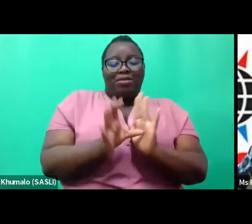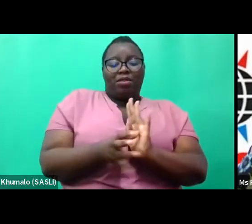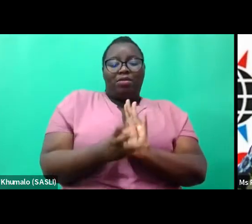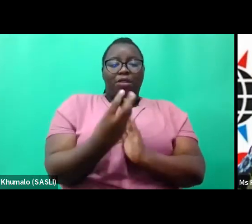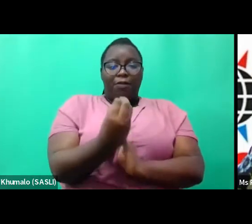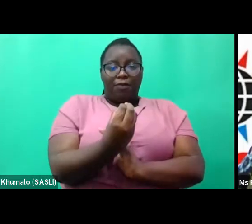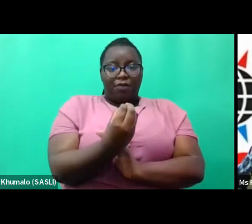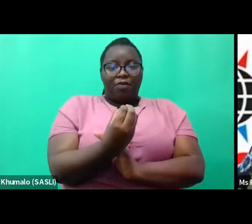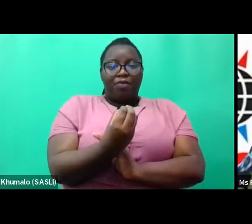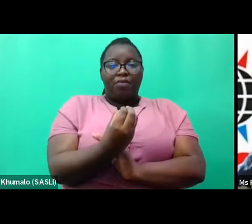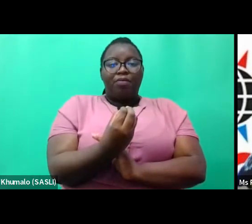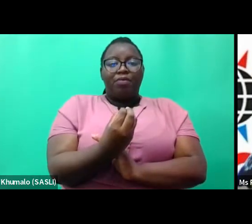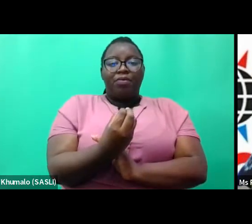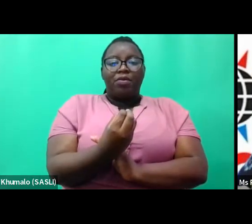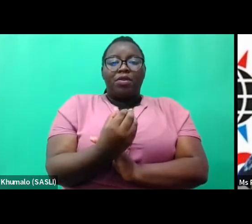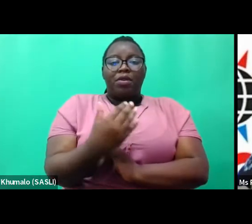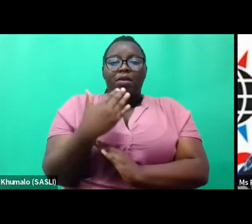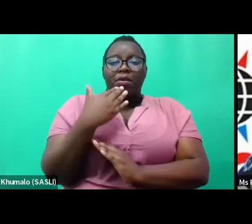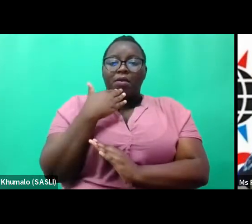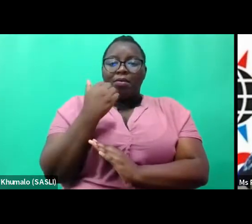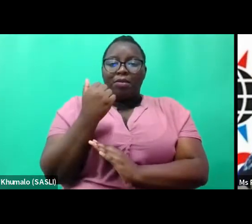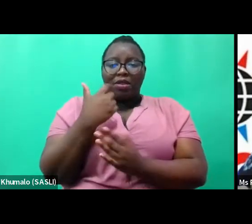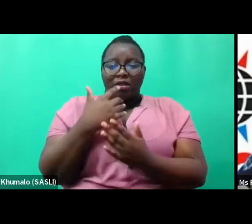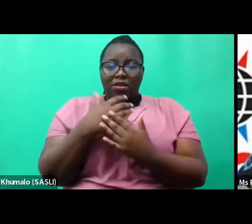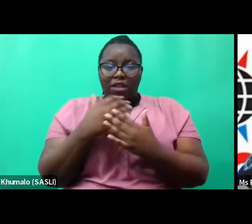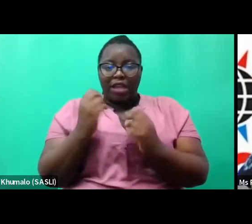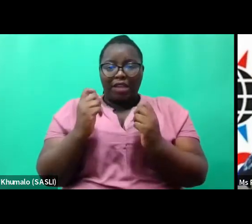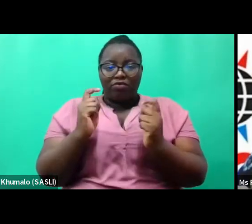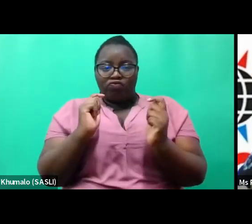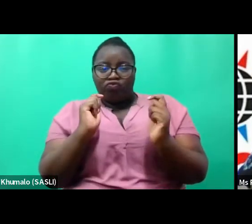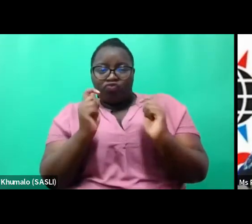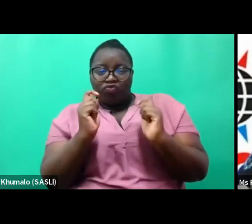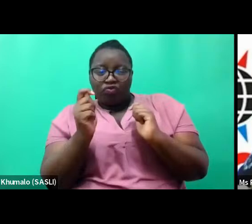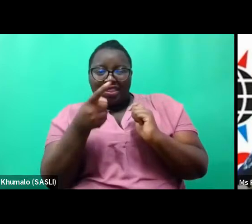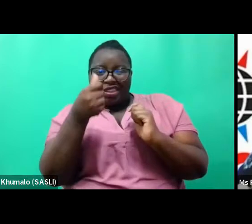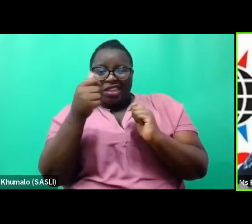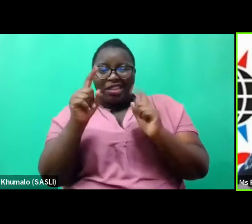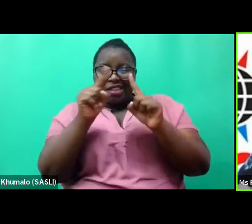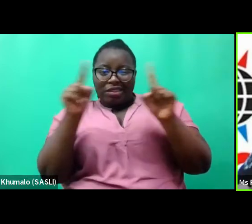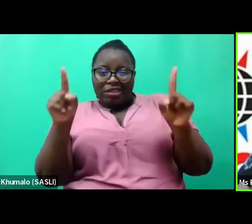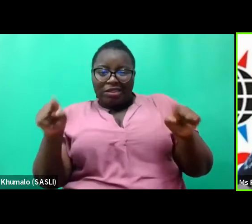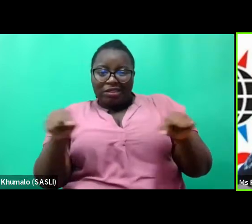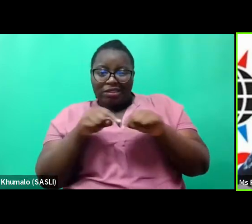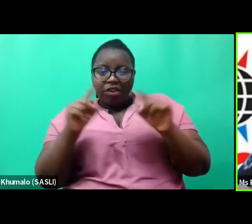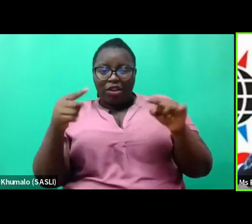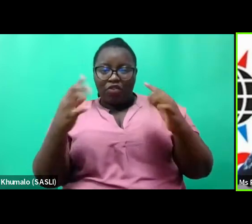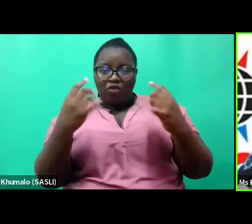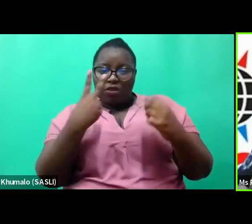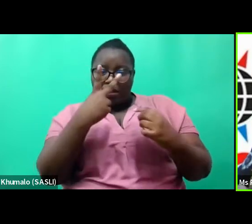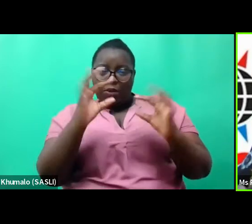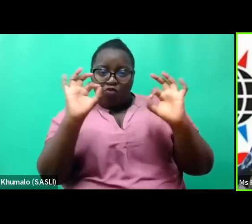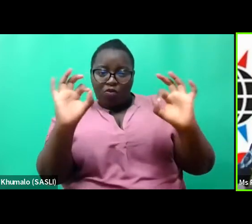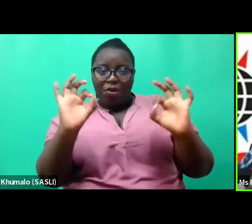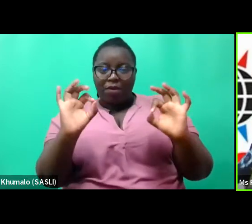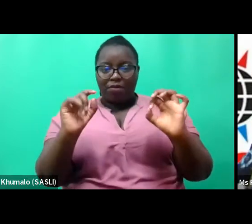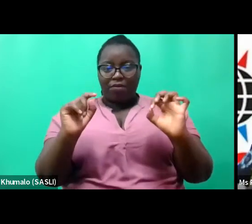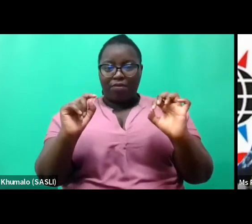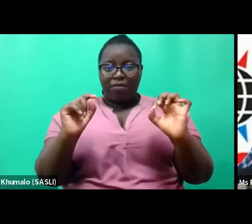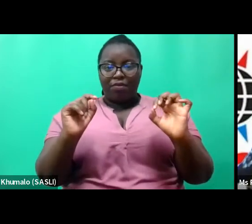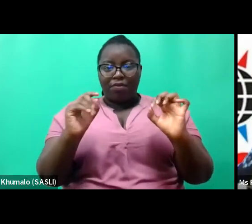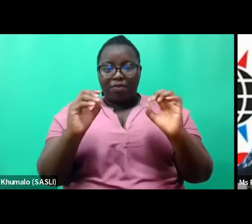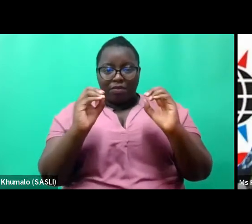can you adjust your screen? We cannot see you. You're getting cut off. Oh, okay. So let me Just tilt